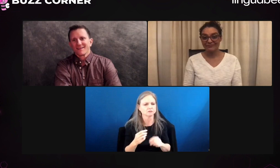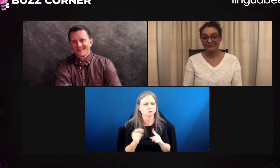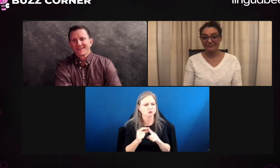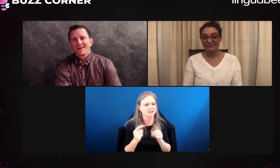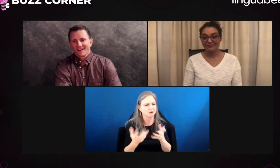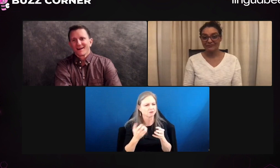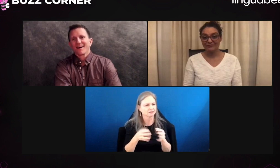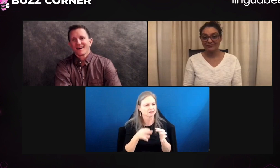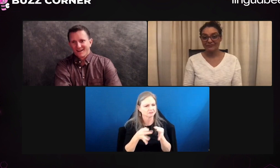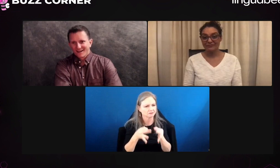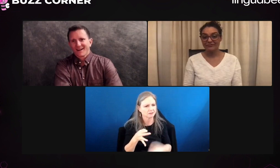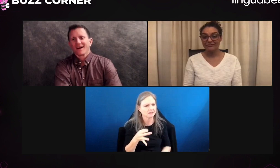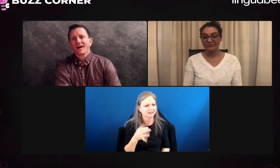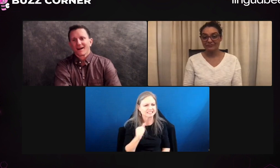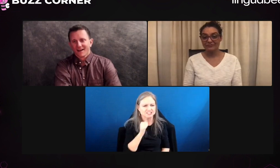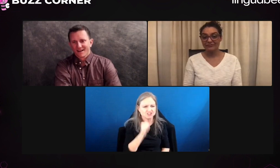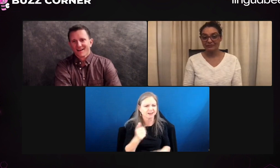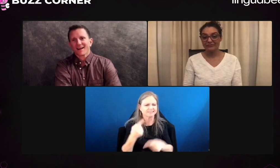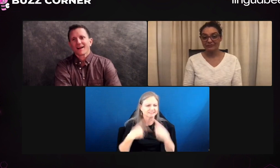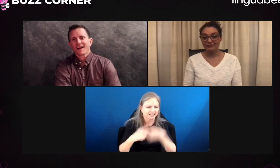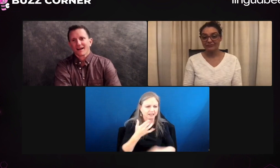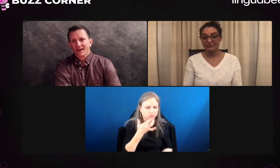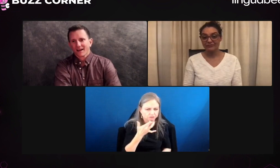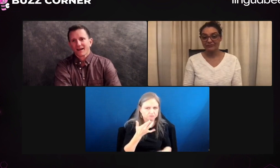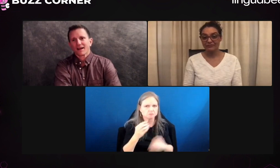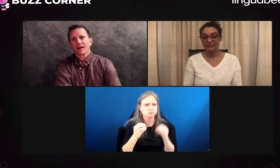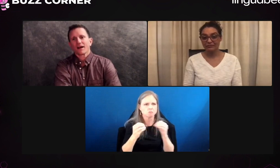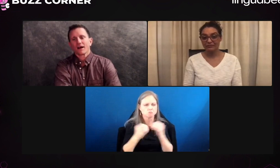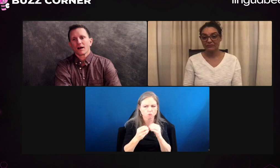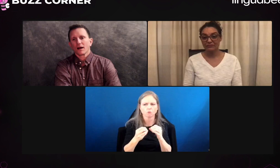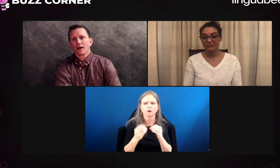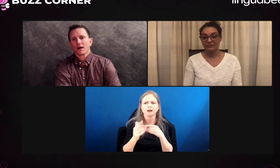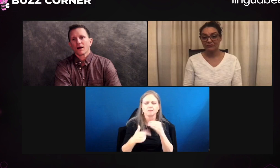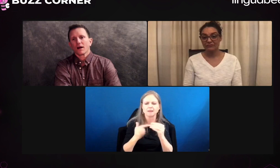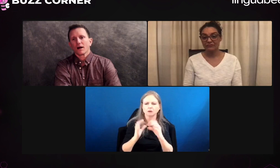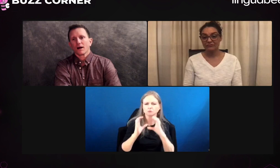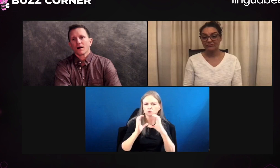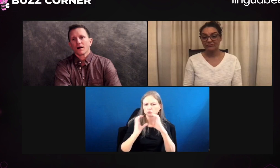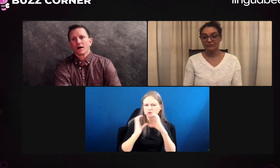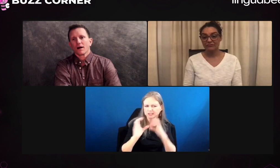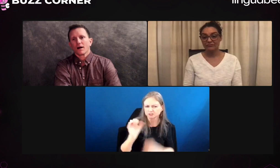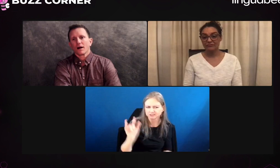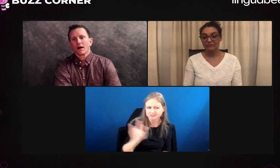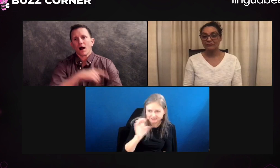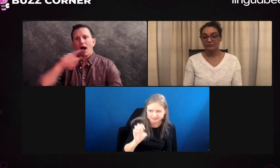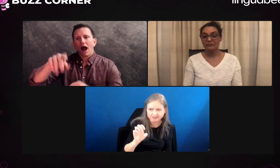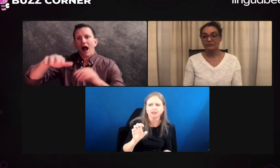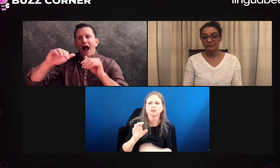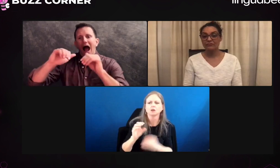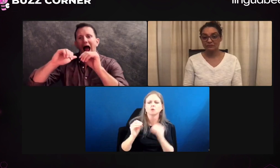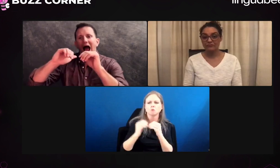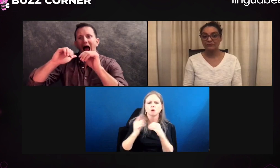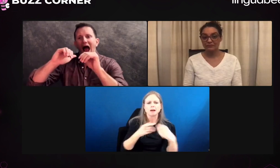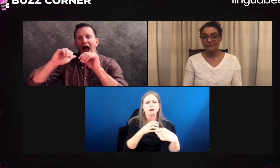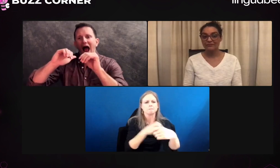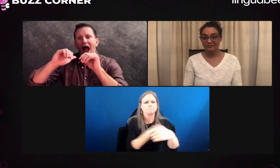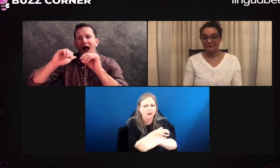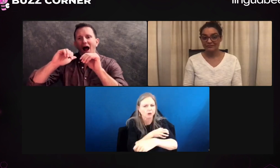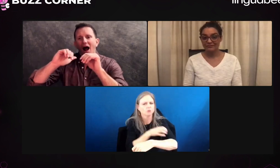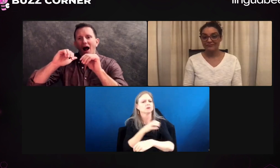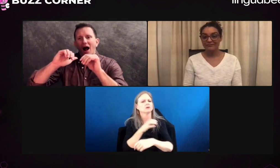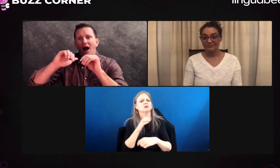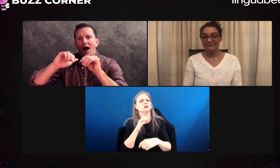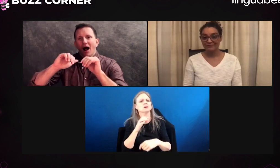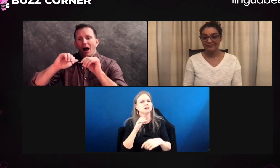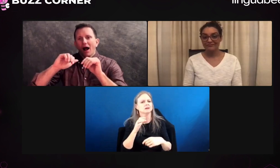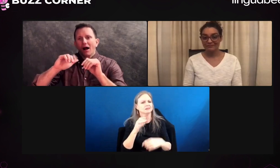I just want to make sure that I want the right words to communicate this, because it's not about sign preference, right? It's about